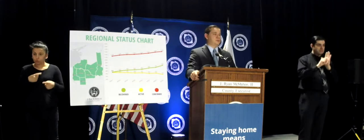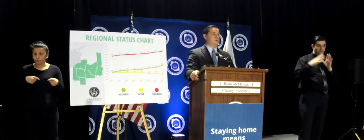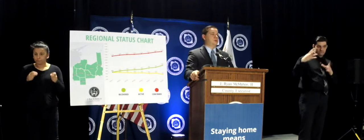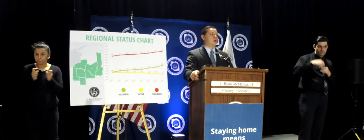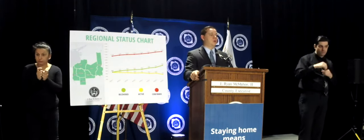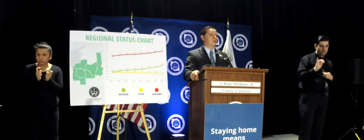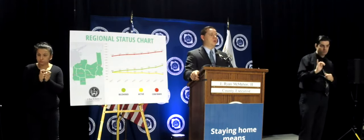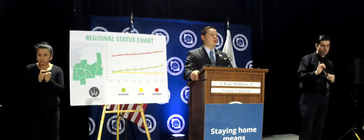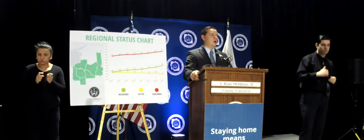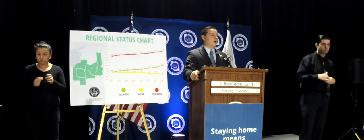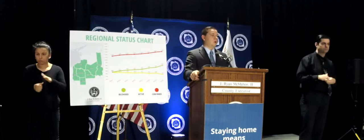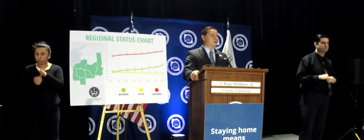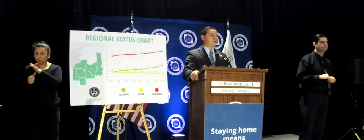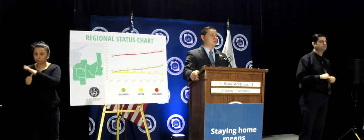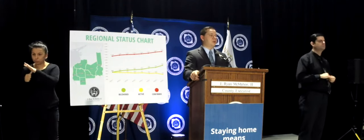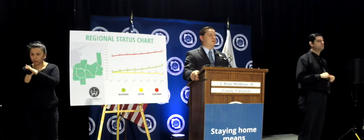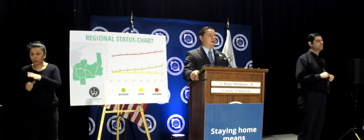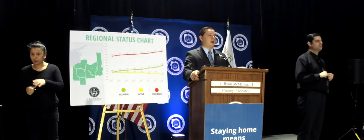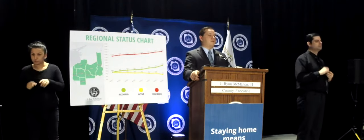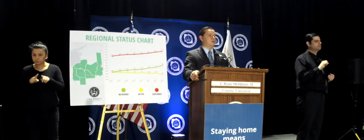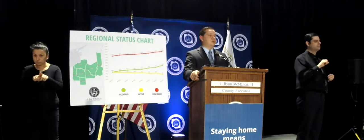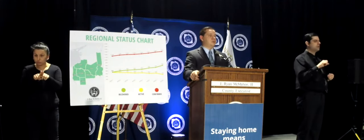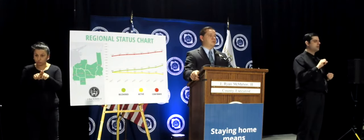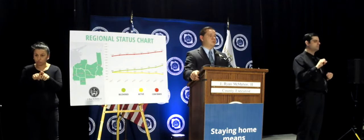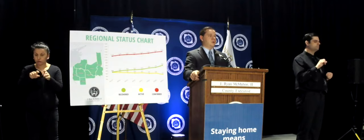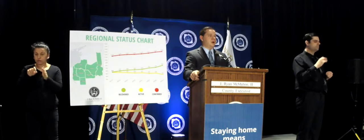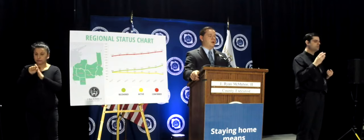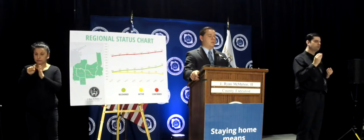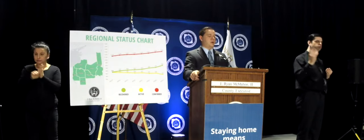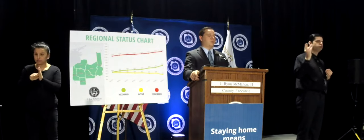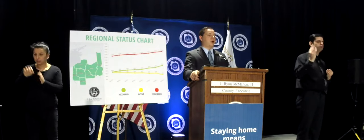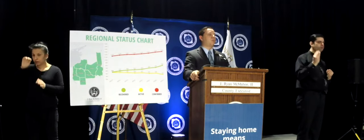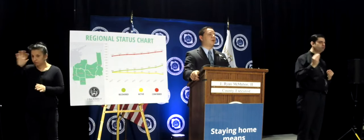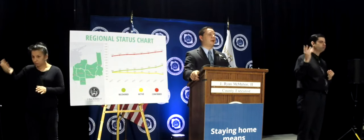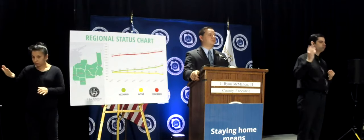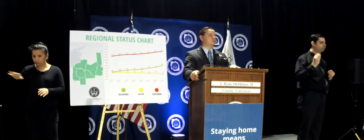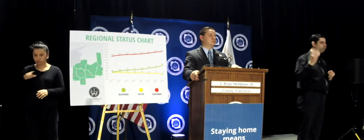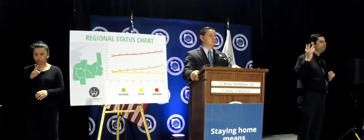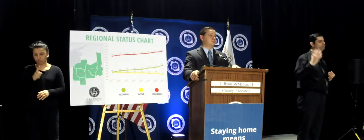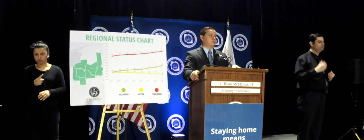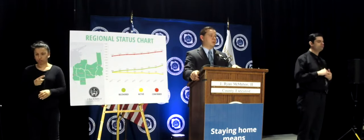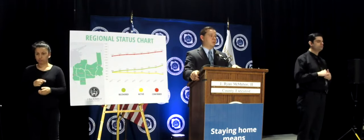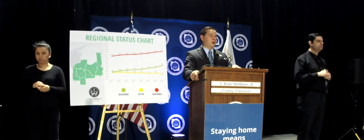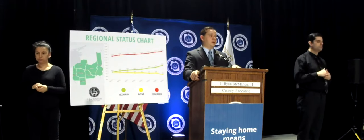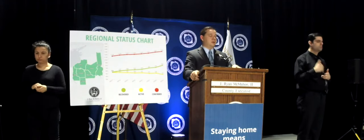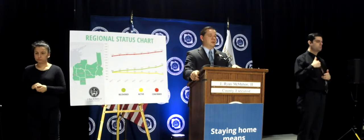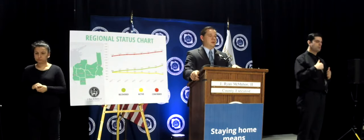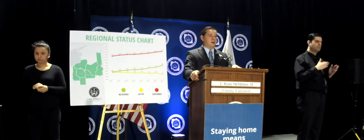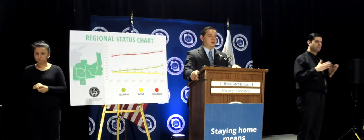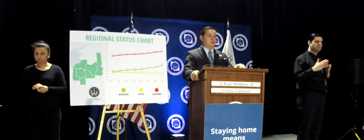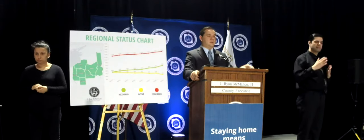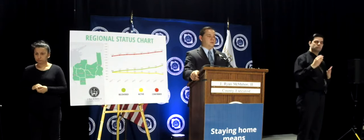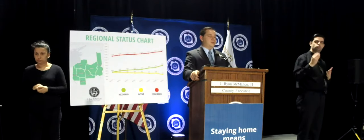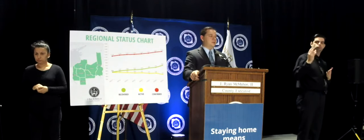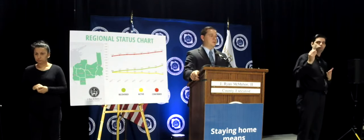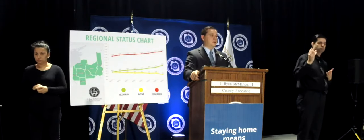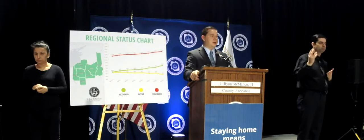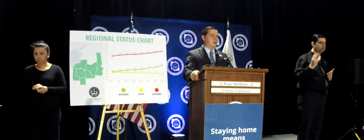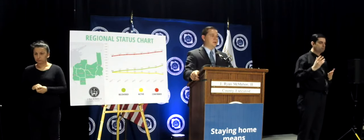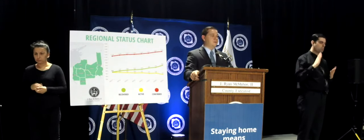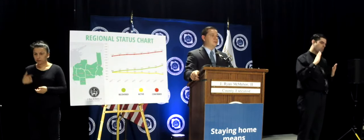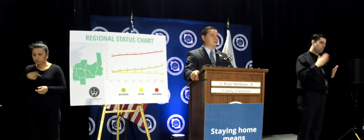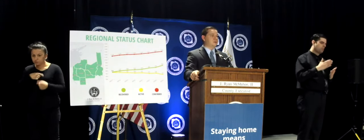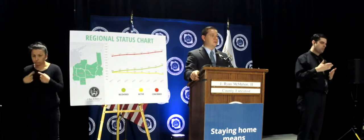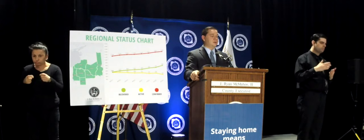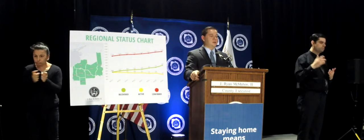progress. So we have our conversations coming up with our plan. Then we want the state to look at